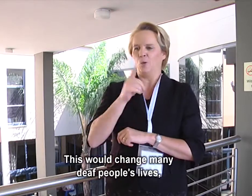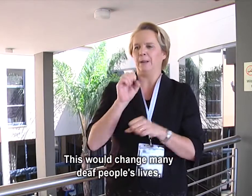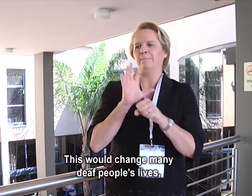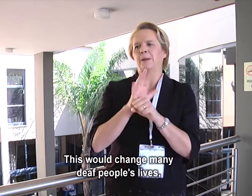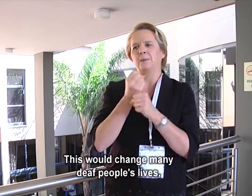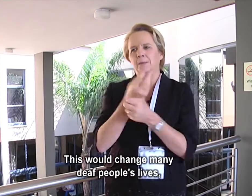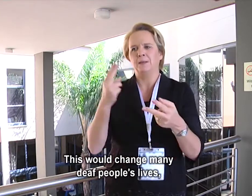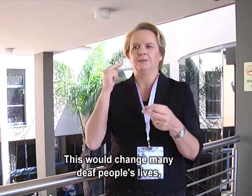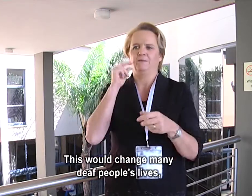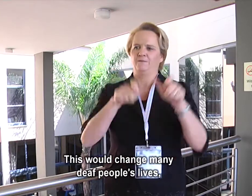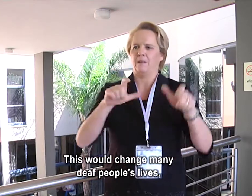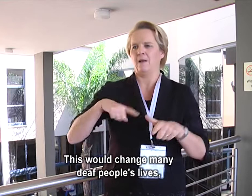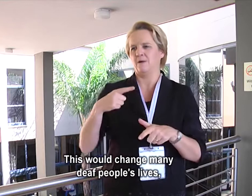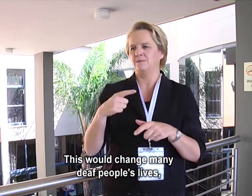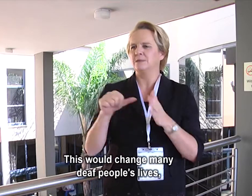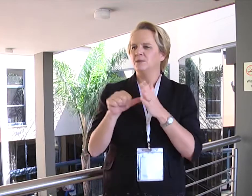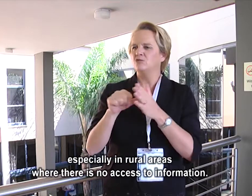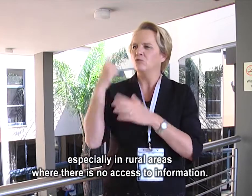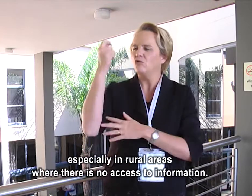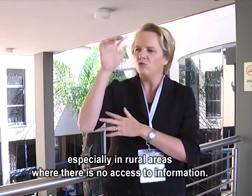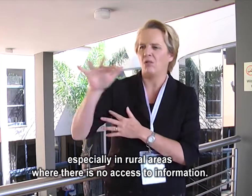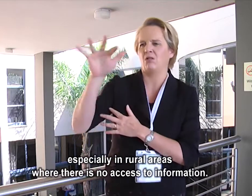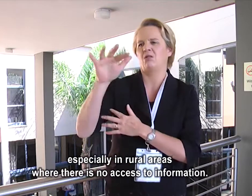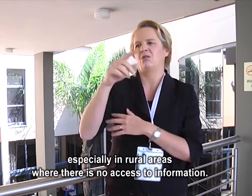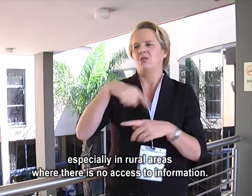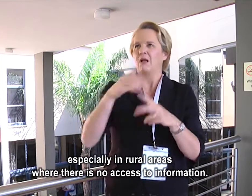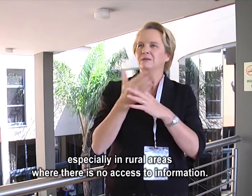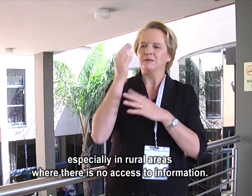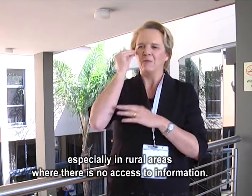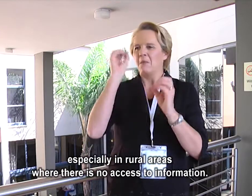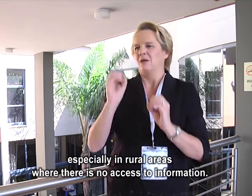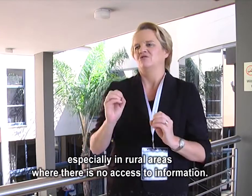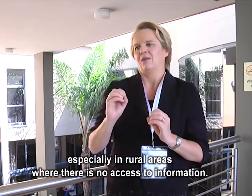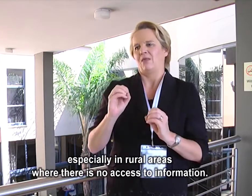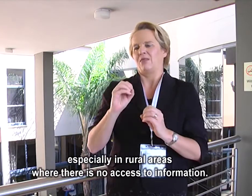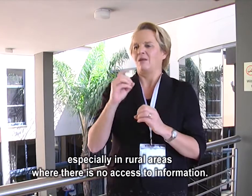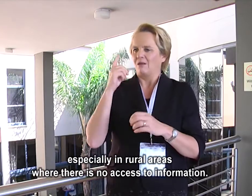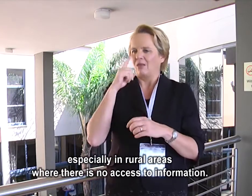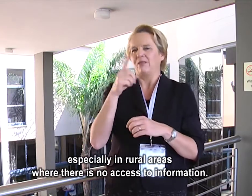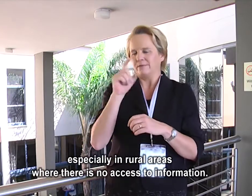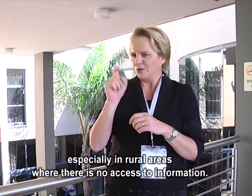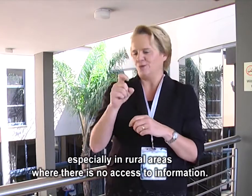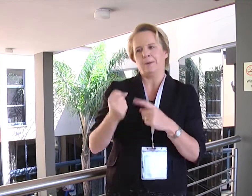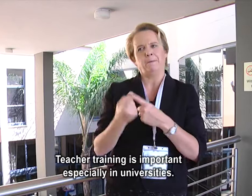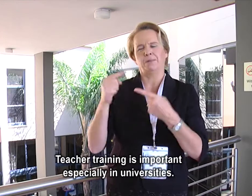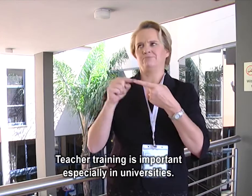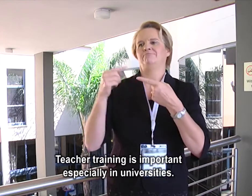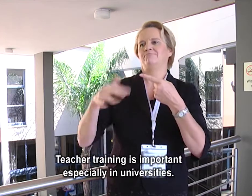This would change many deaf people's lives, especially in rural areas where there is no access to information. Teacher training